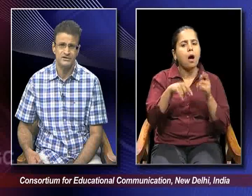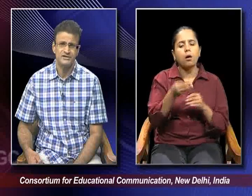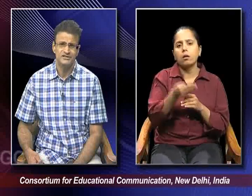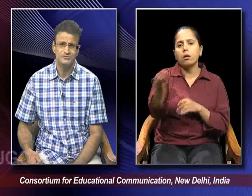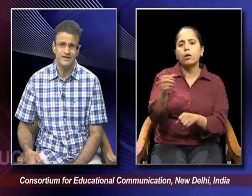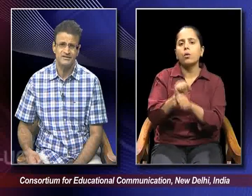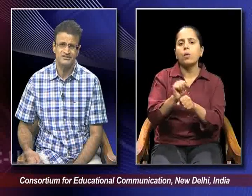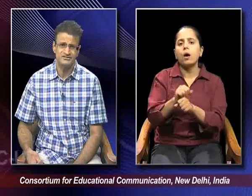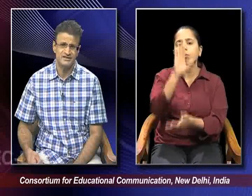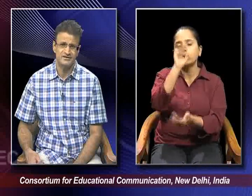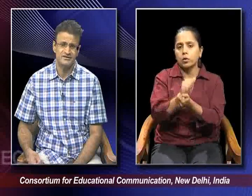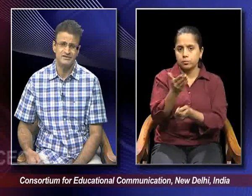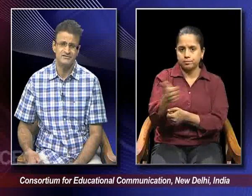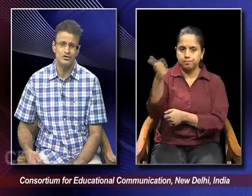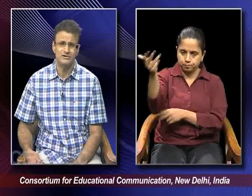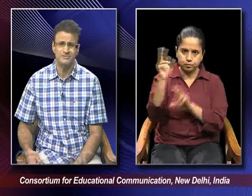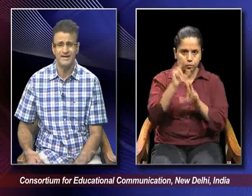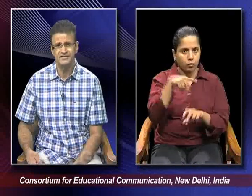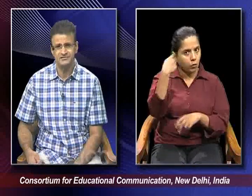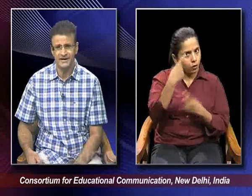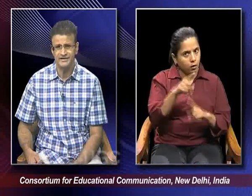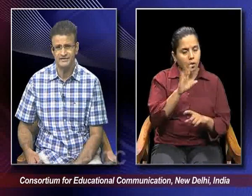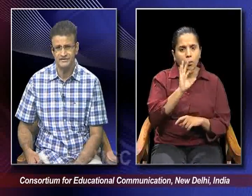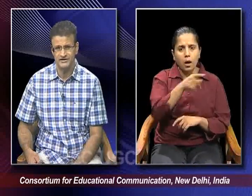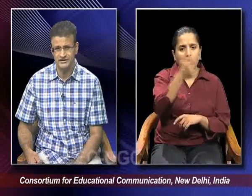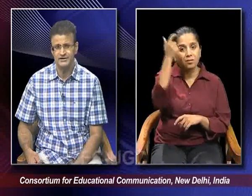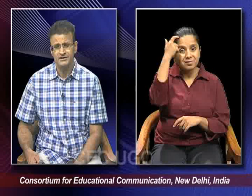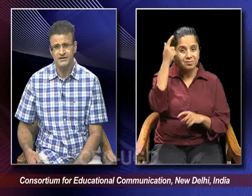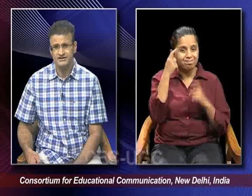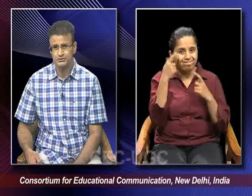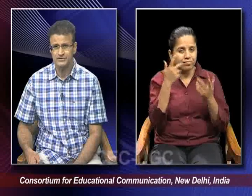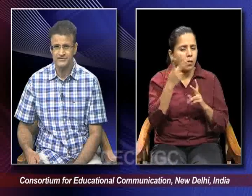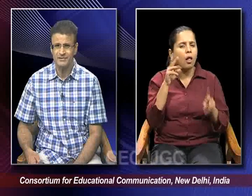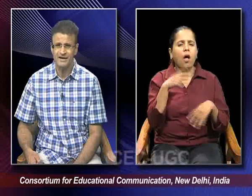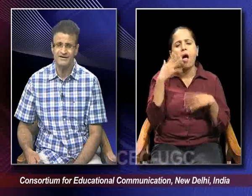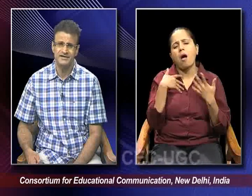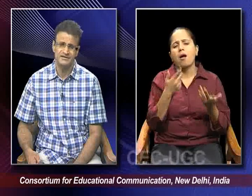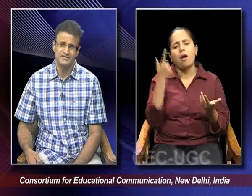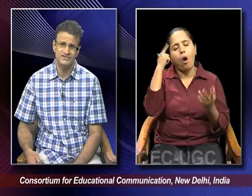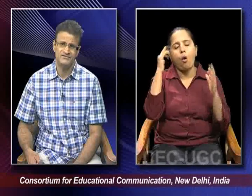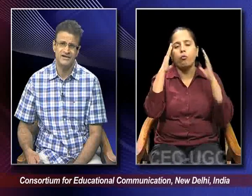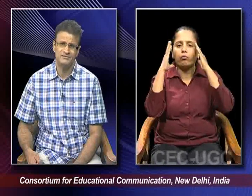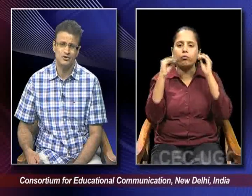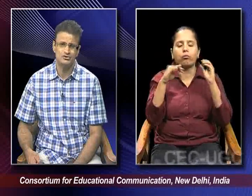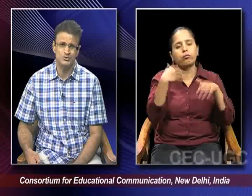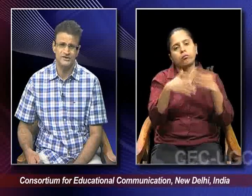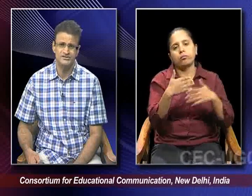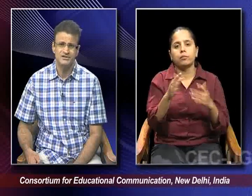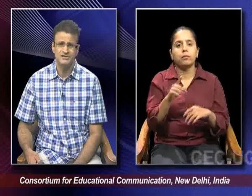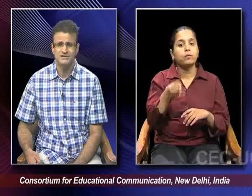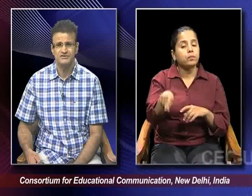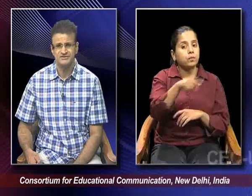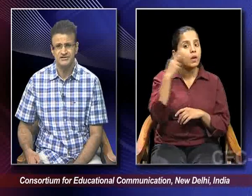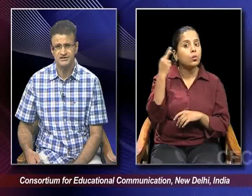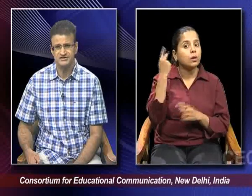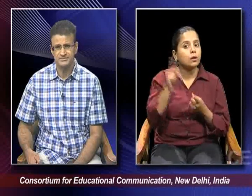the inspectors, then they were not applying their mind in the way they should have applied, and we find because of which